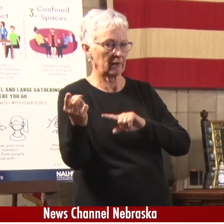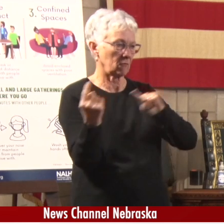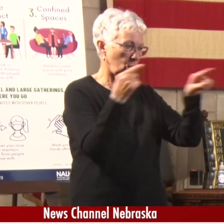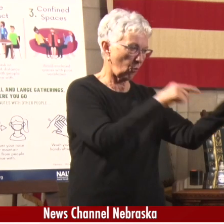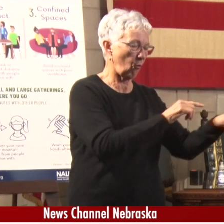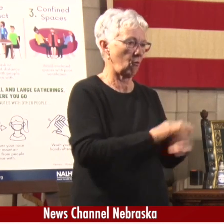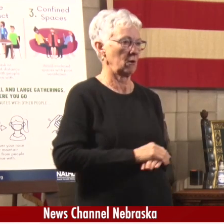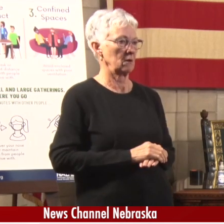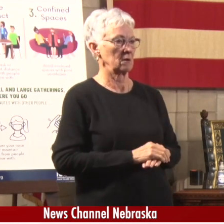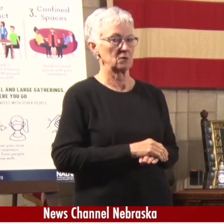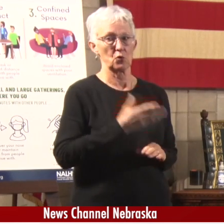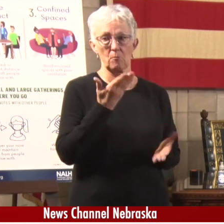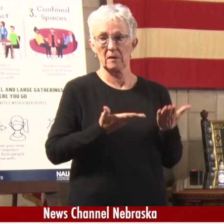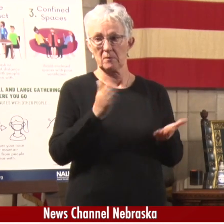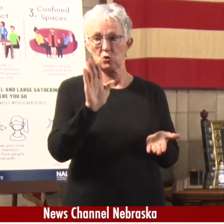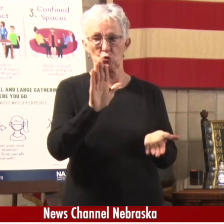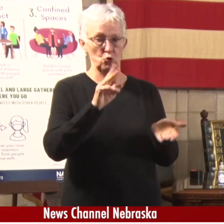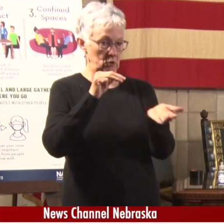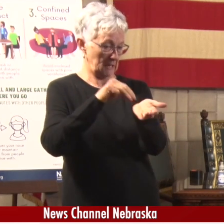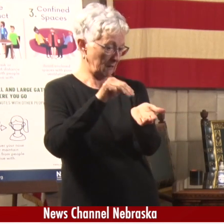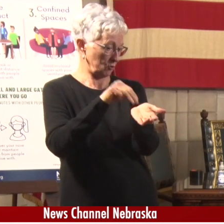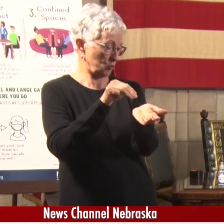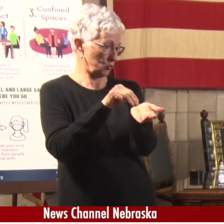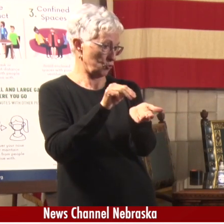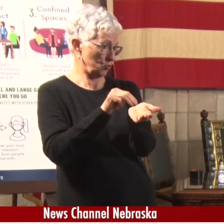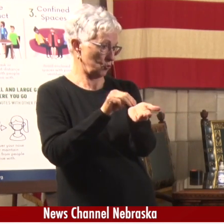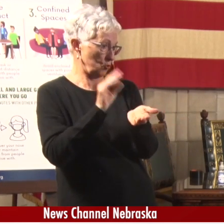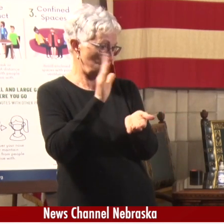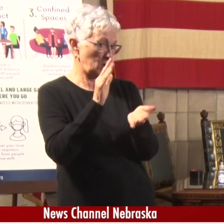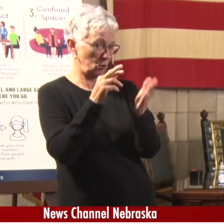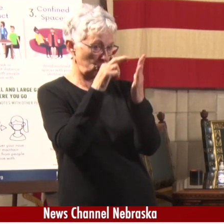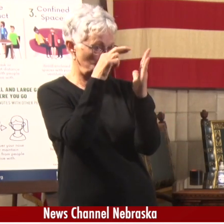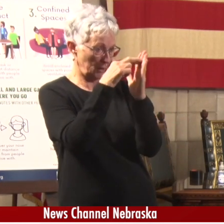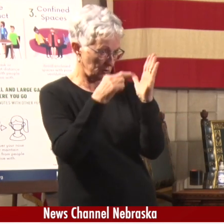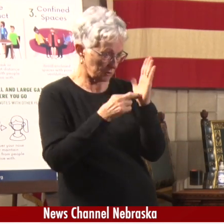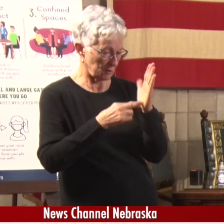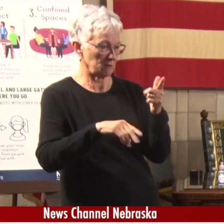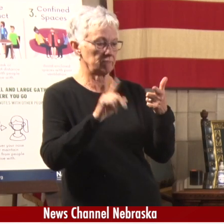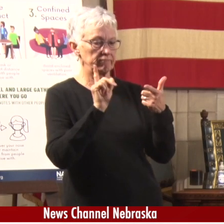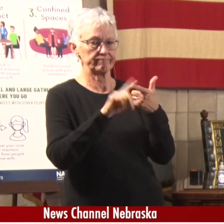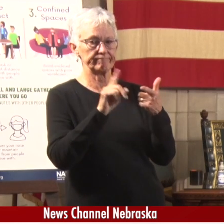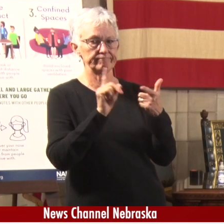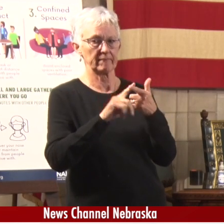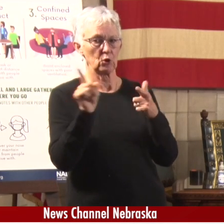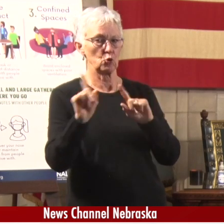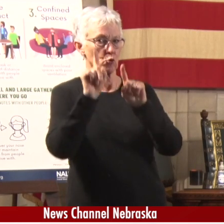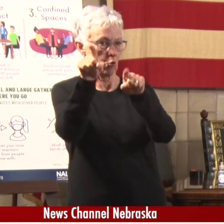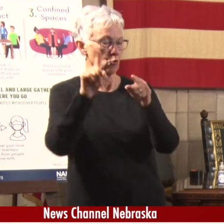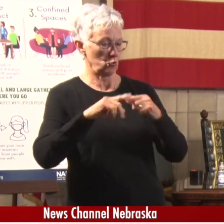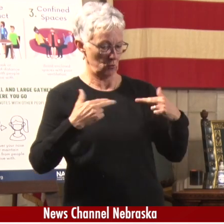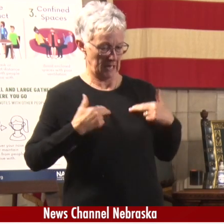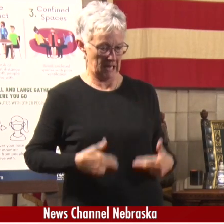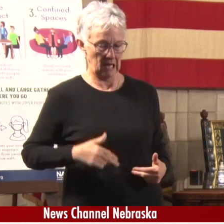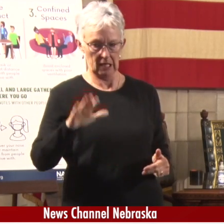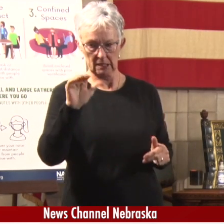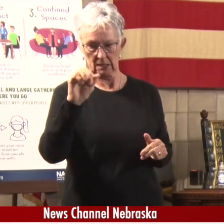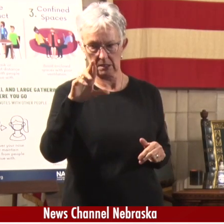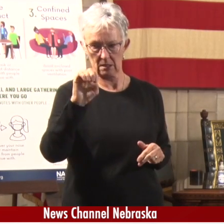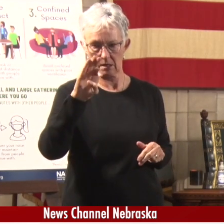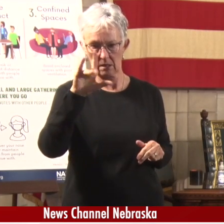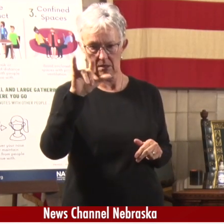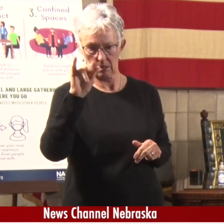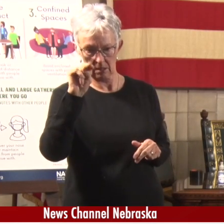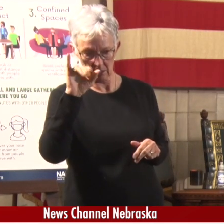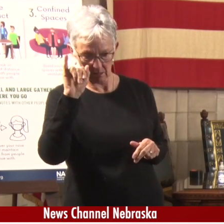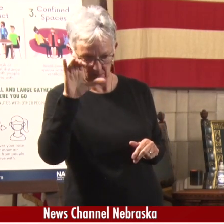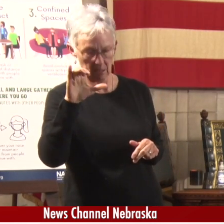can register you. I presume that if you're going to a federally qualified healthcare clinic, they'll be able to do that. The answer is yes. Angie's just